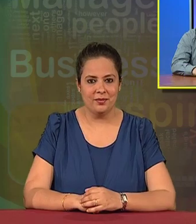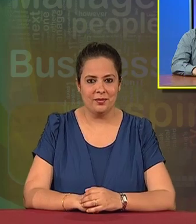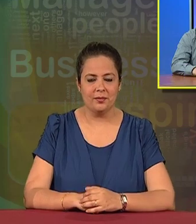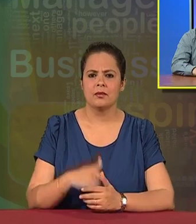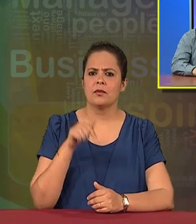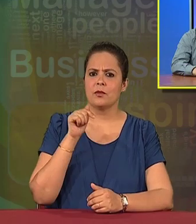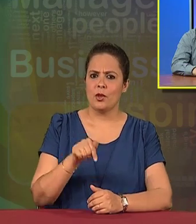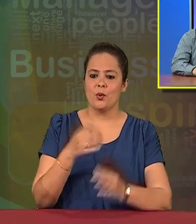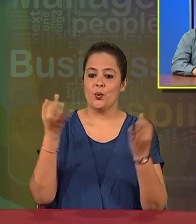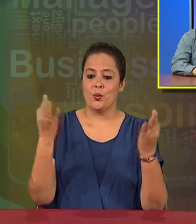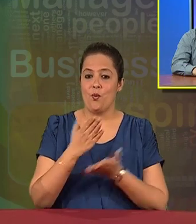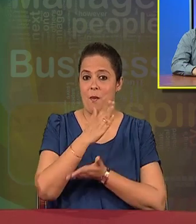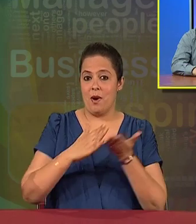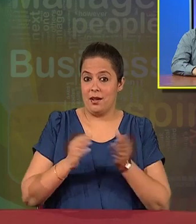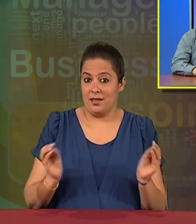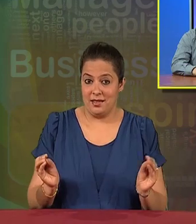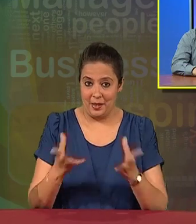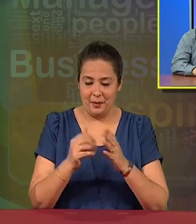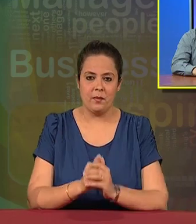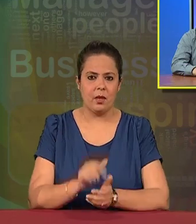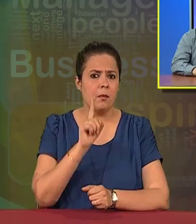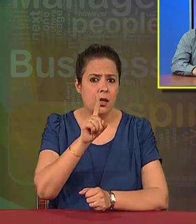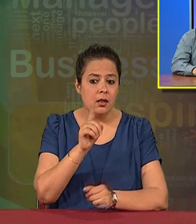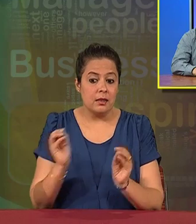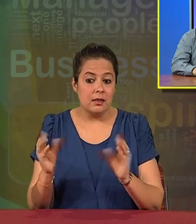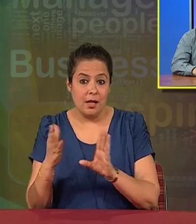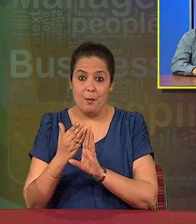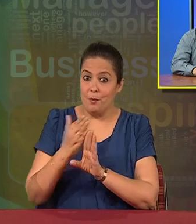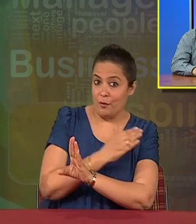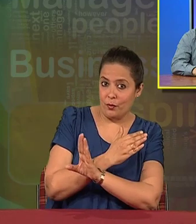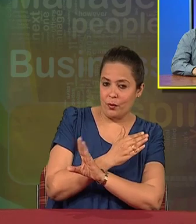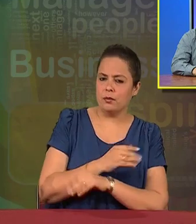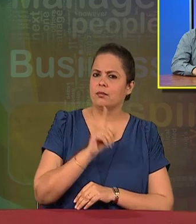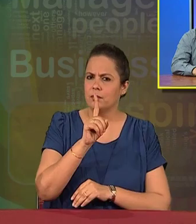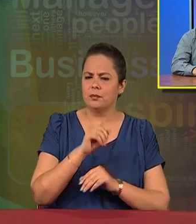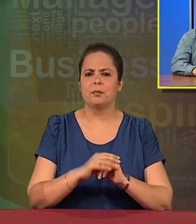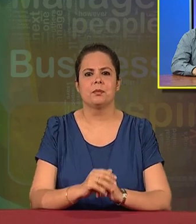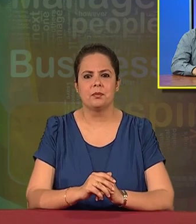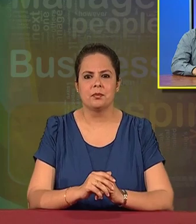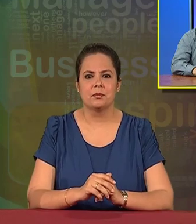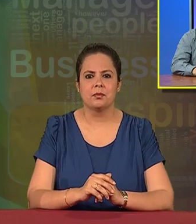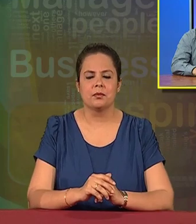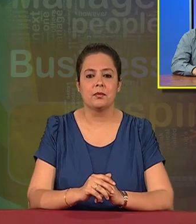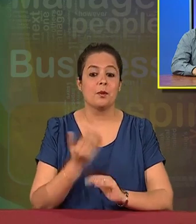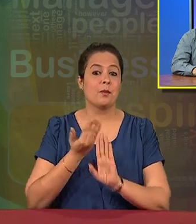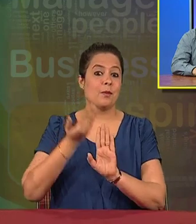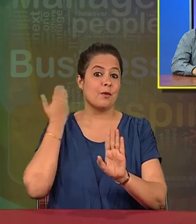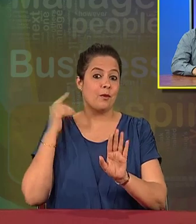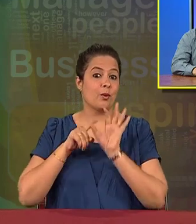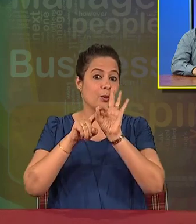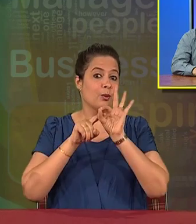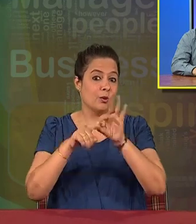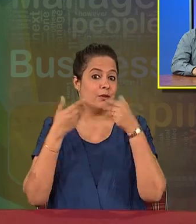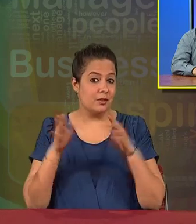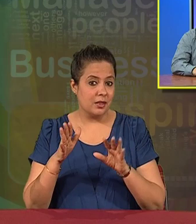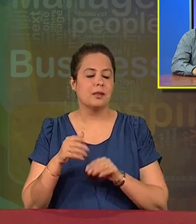take you to our next episode. But before starting the new chapter, let me tell you the correct answer of the